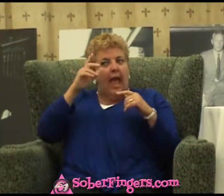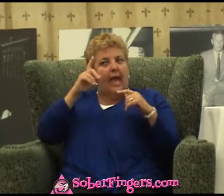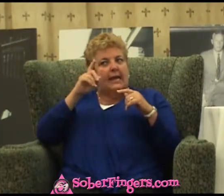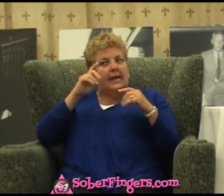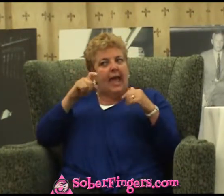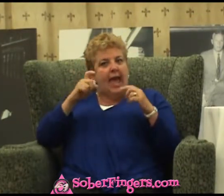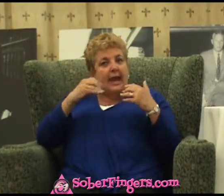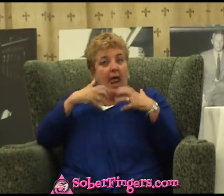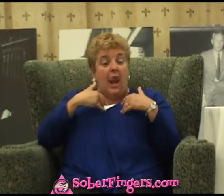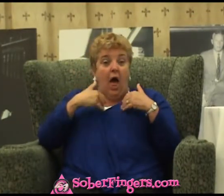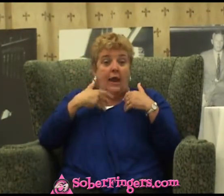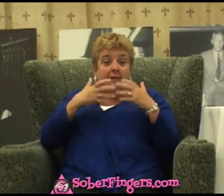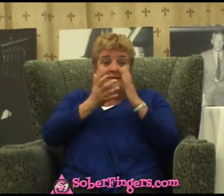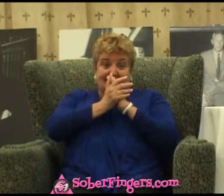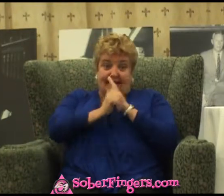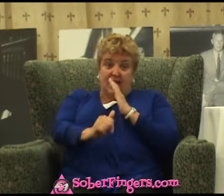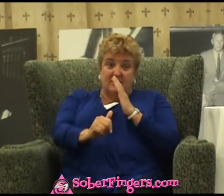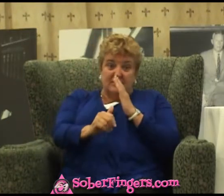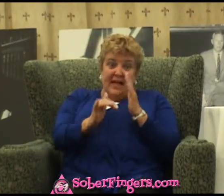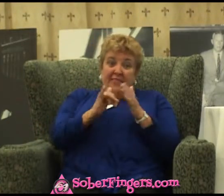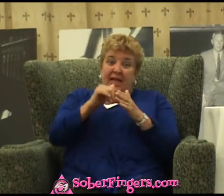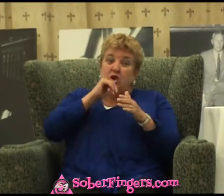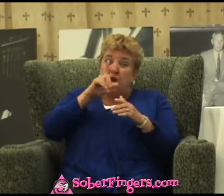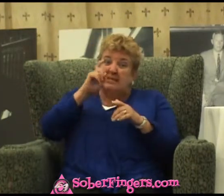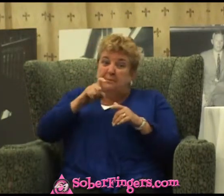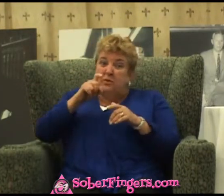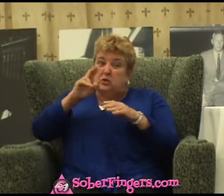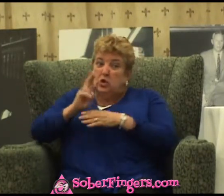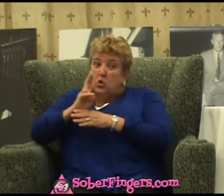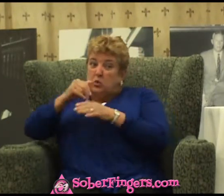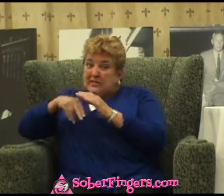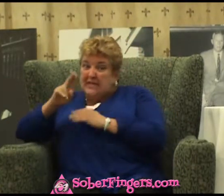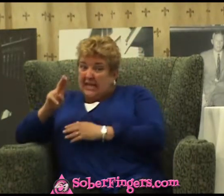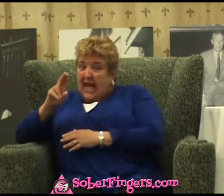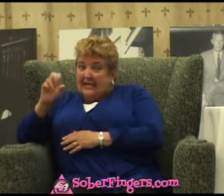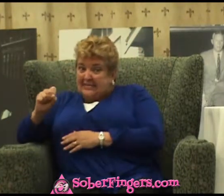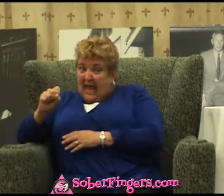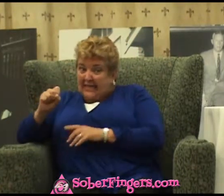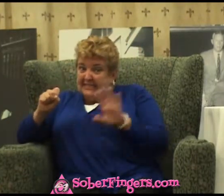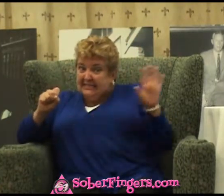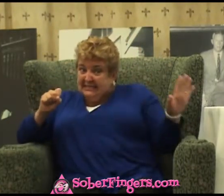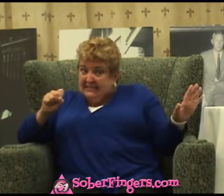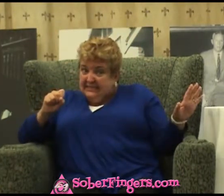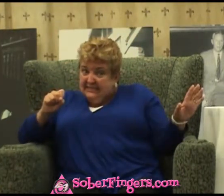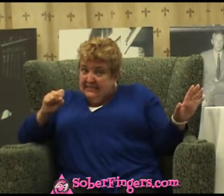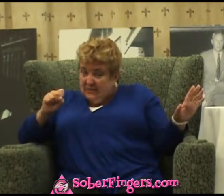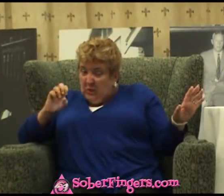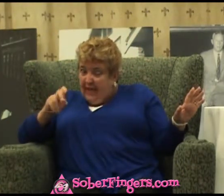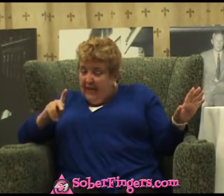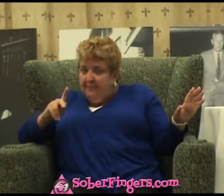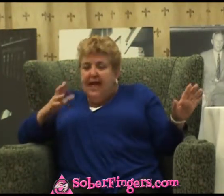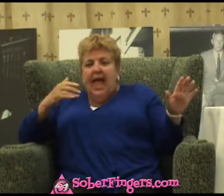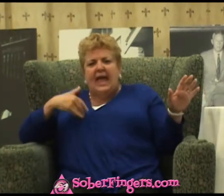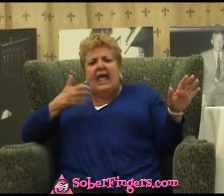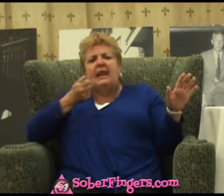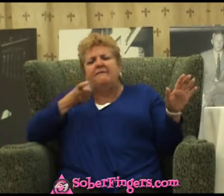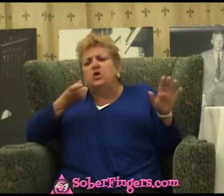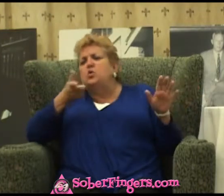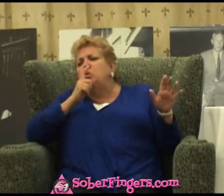use on this side of the Pacific. And he had a couple of social drinks and blacked out,